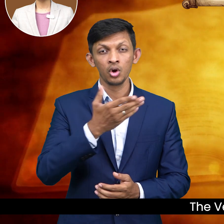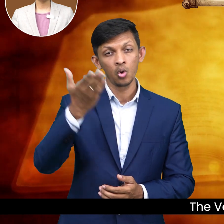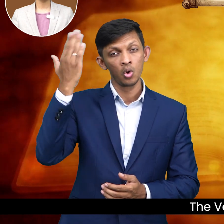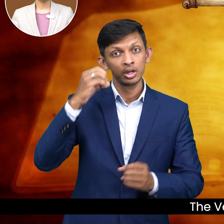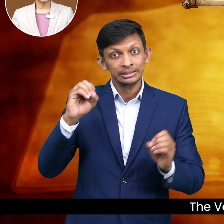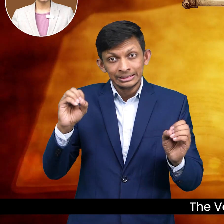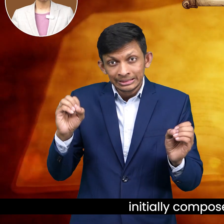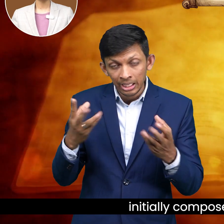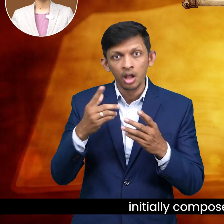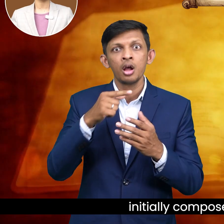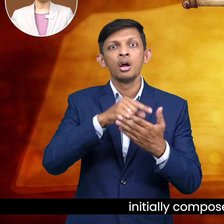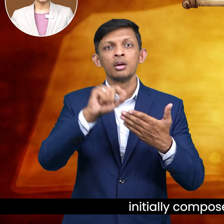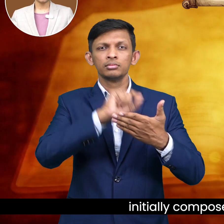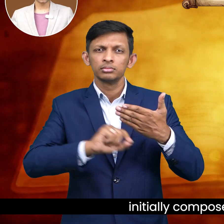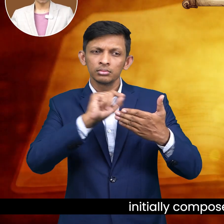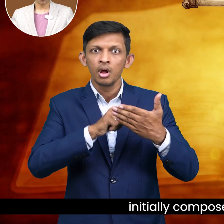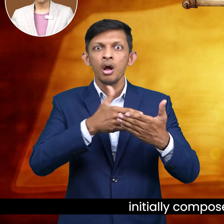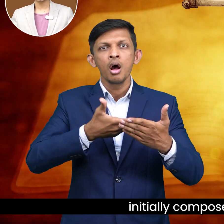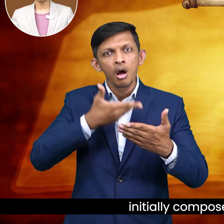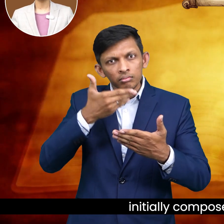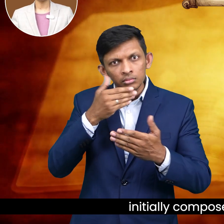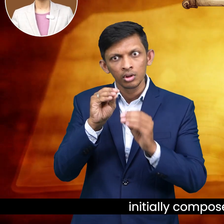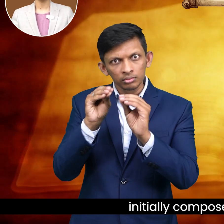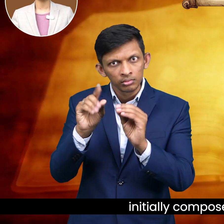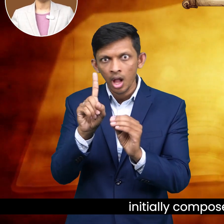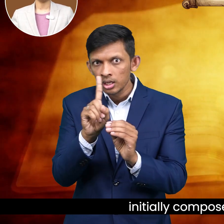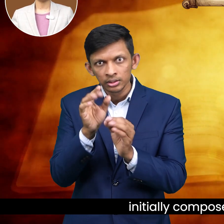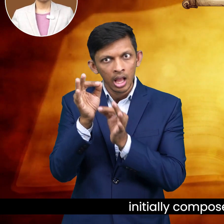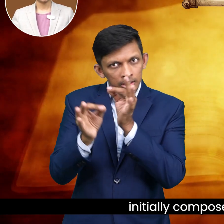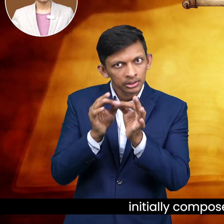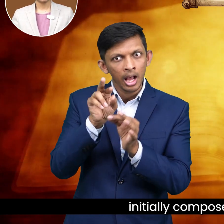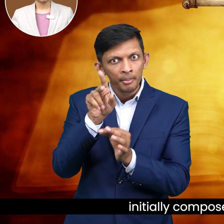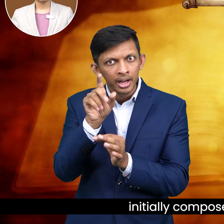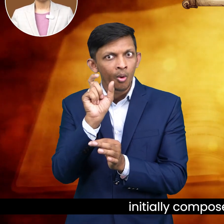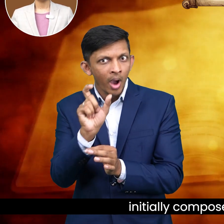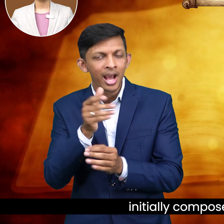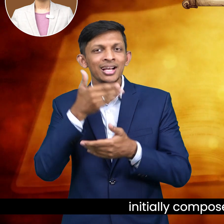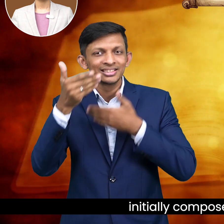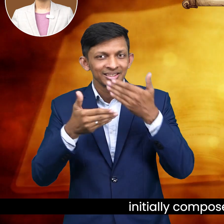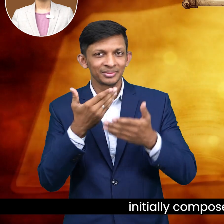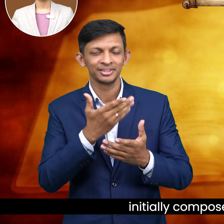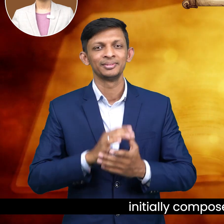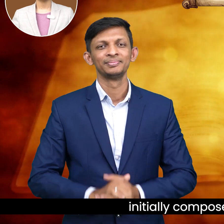The Vedas were initially composed and taught orally.